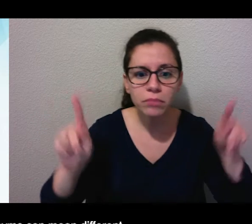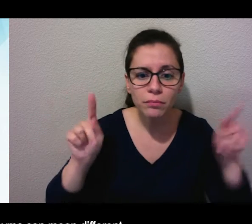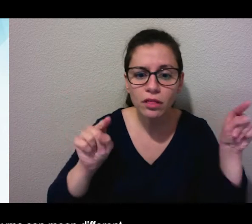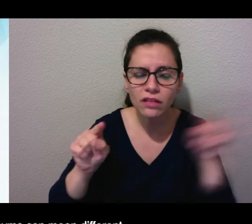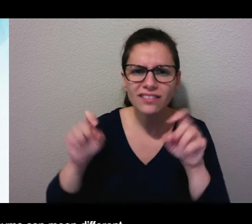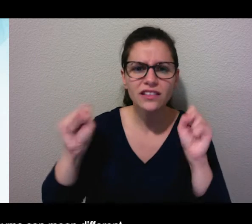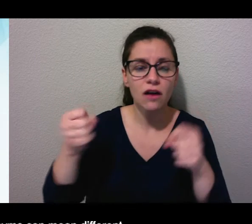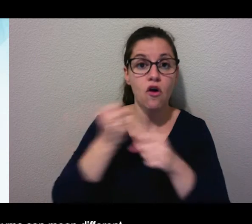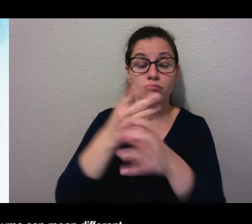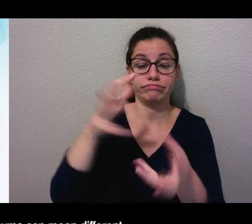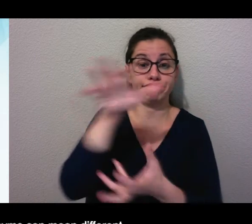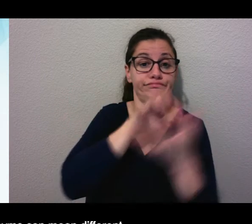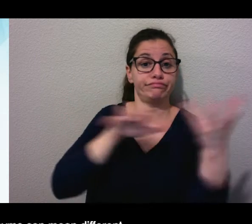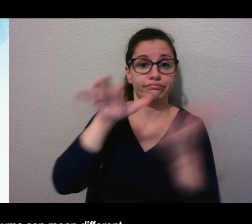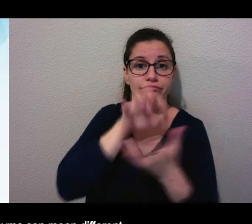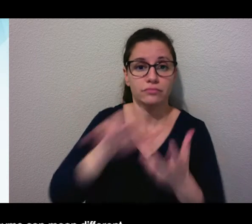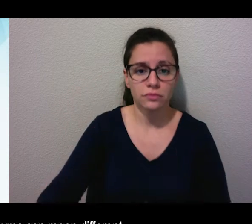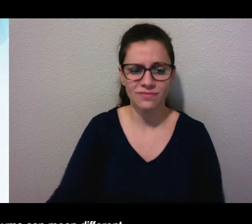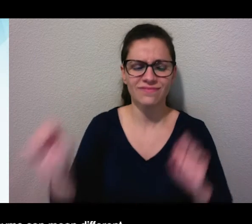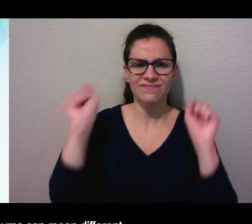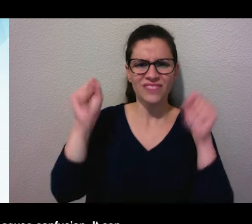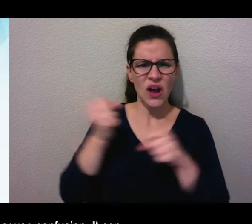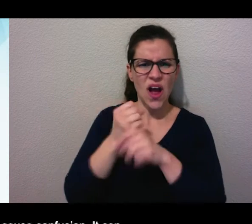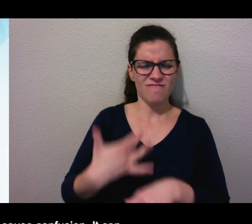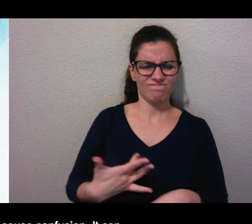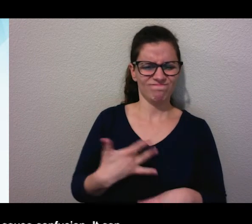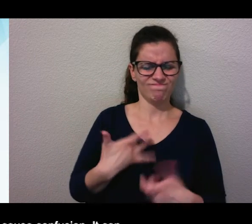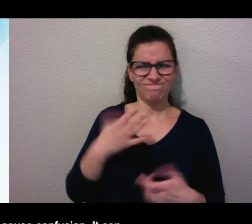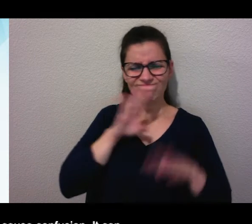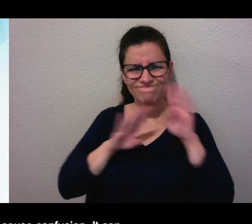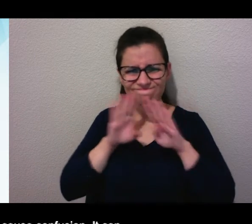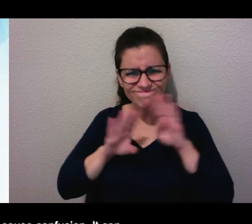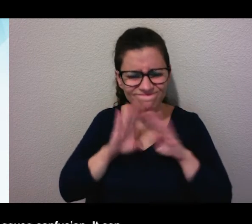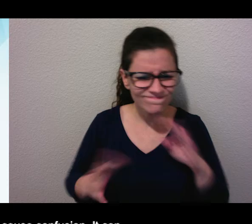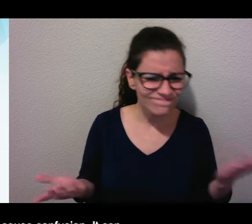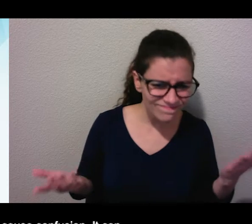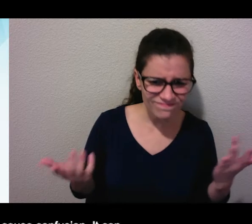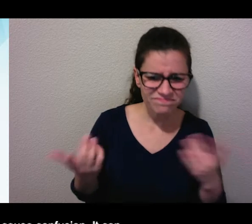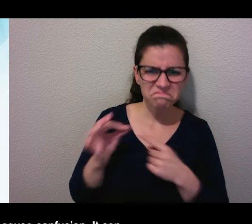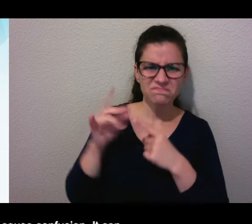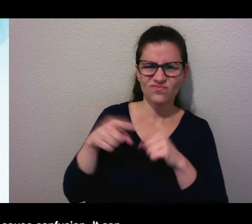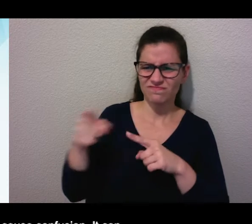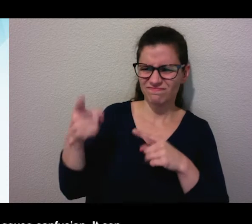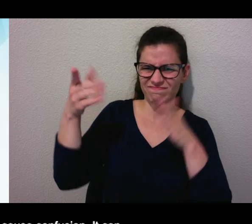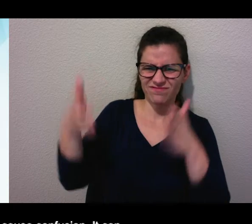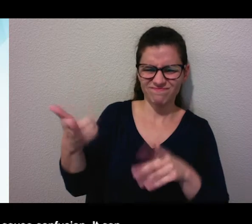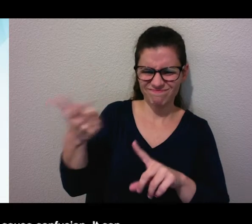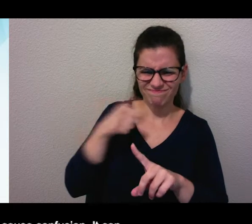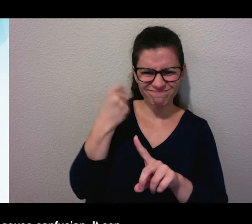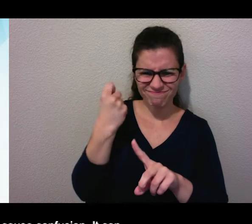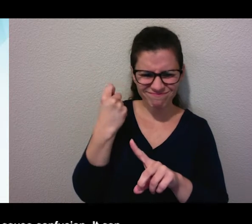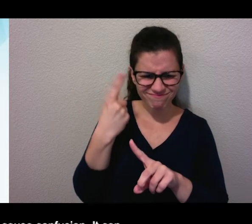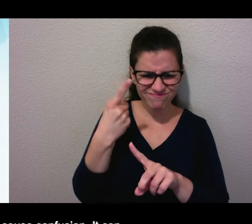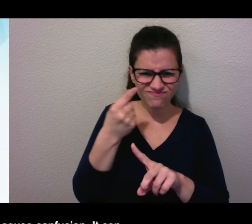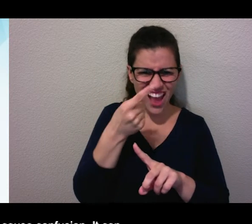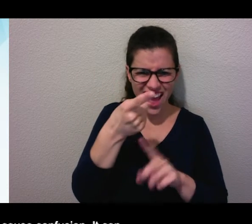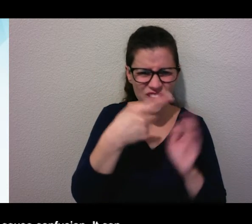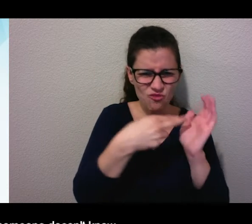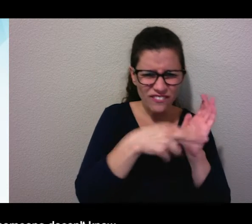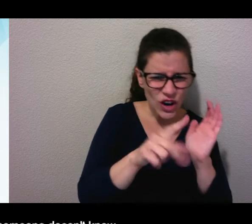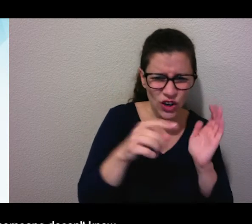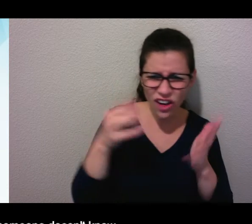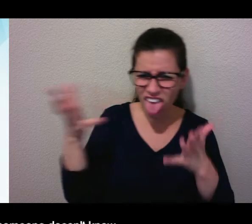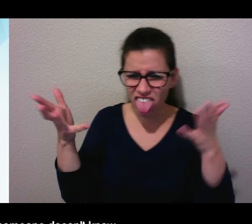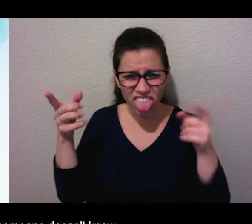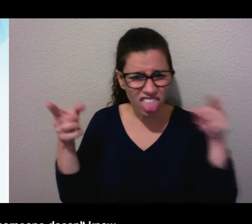that you should know. Acronyms can mean different things to different people. And they can also cause confusion. They